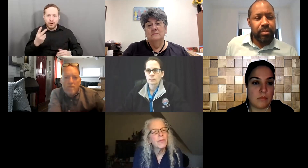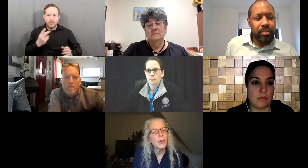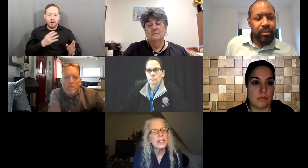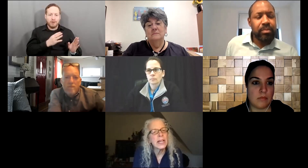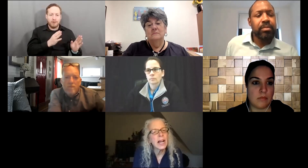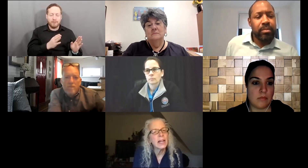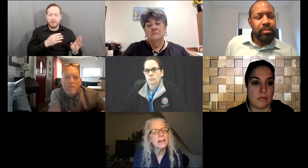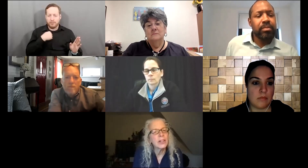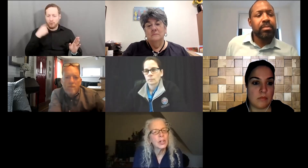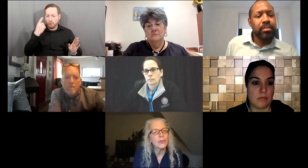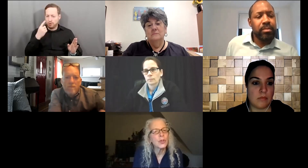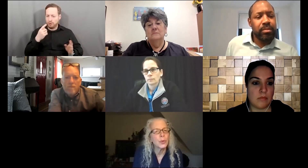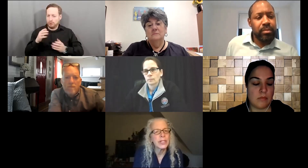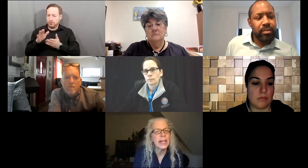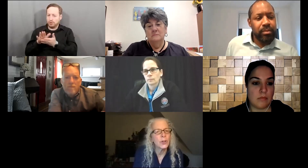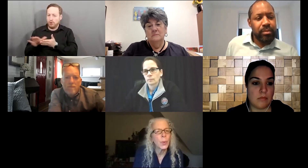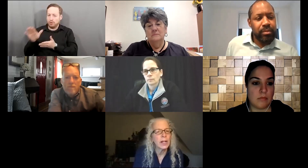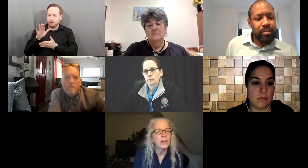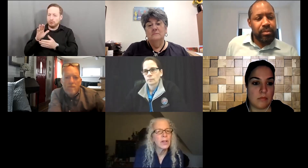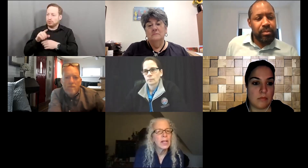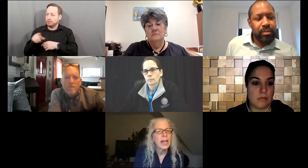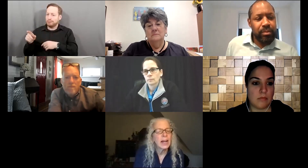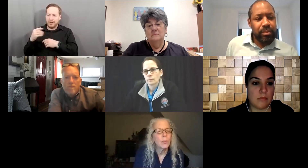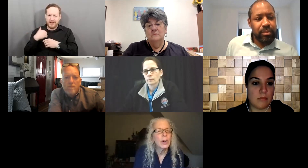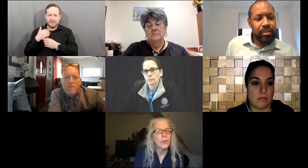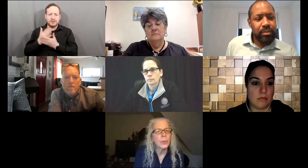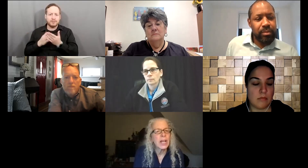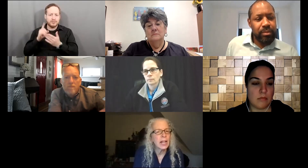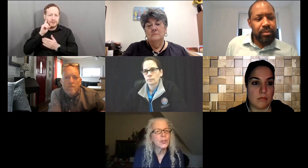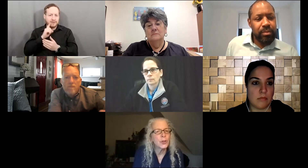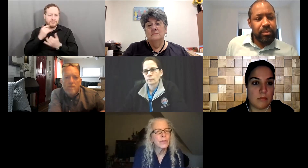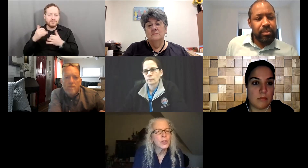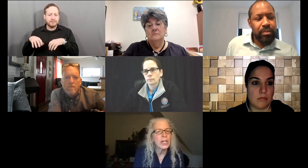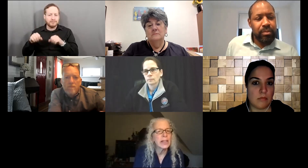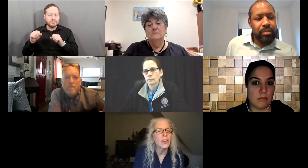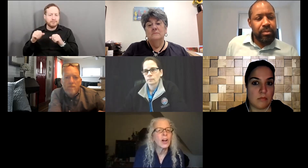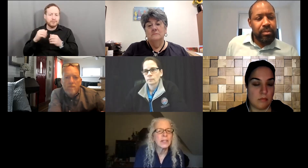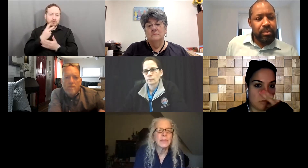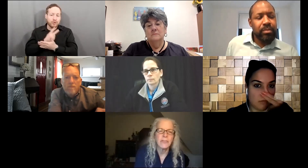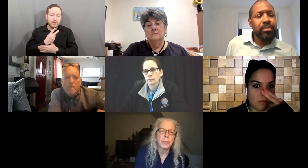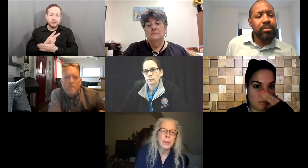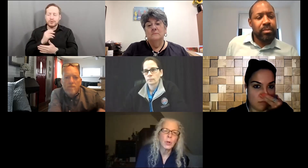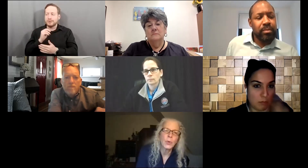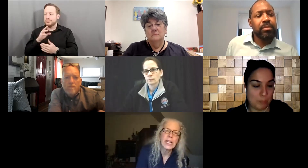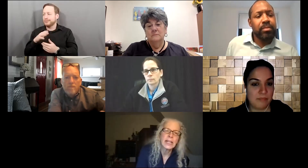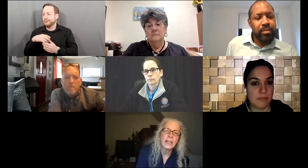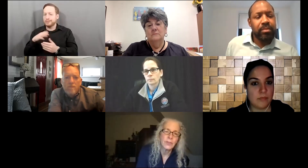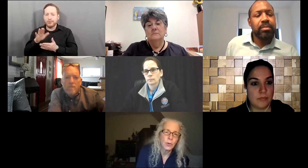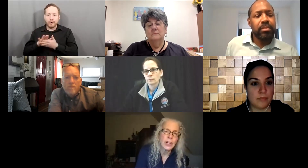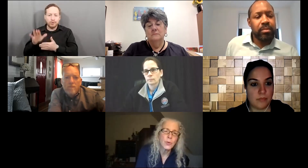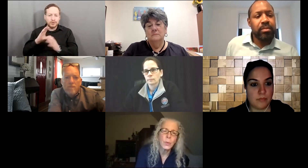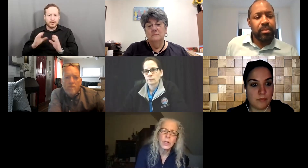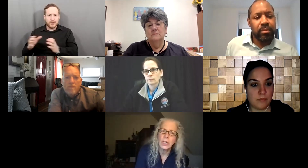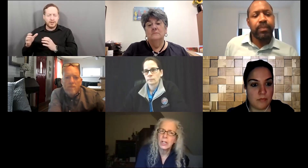we've been focusing on, schools K to 12. And I'm wondering with college, university, there are some deaf people who are taking